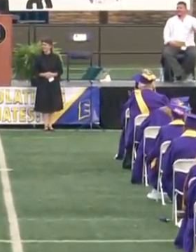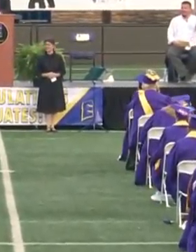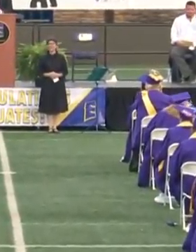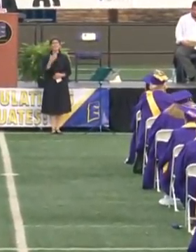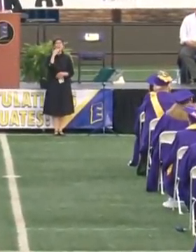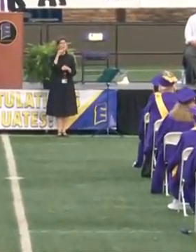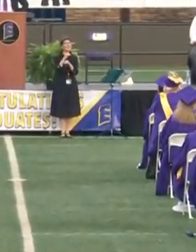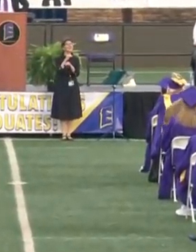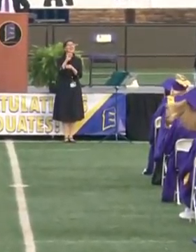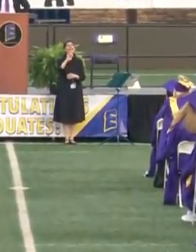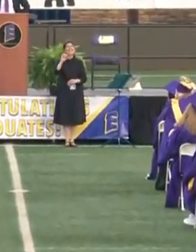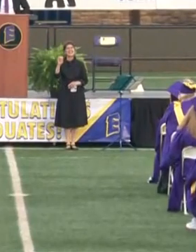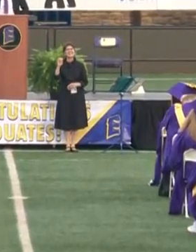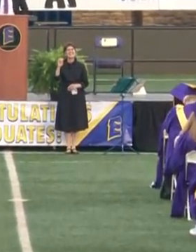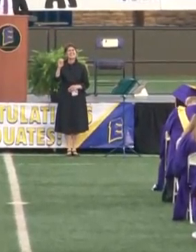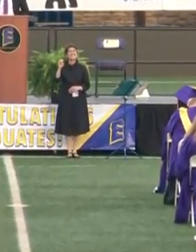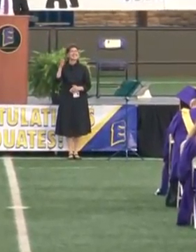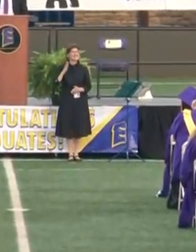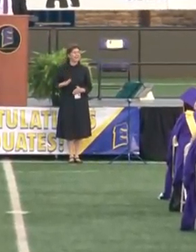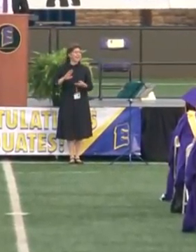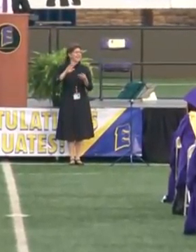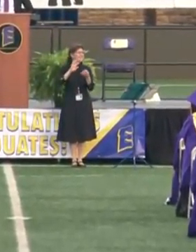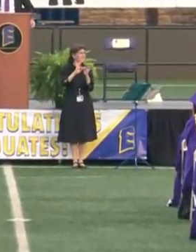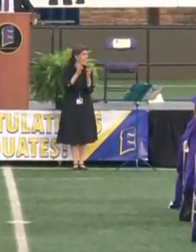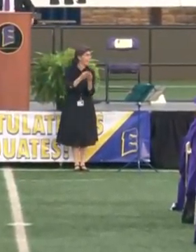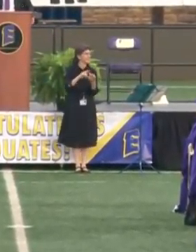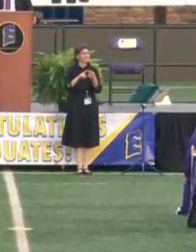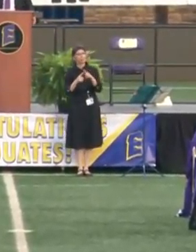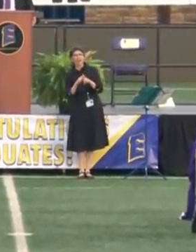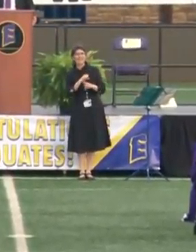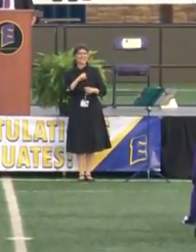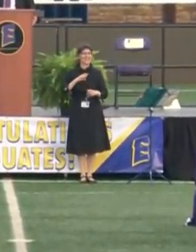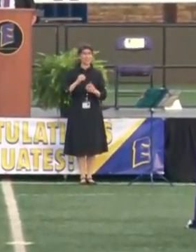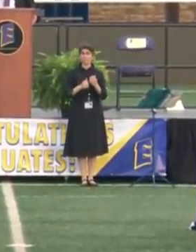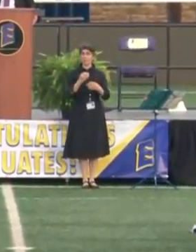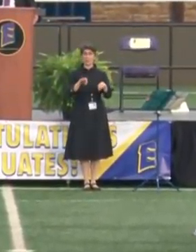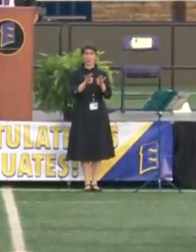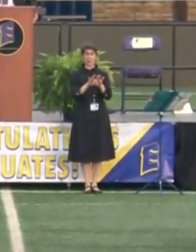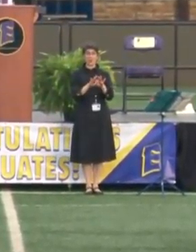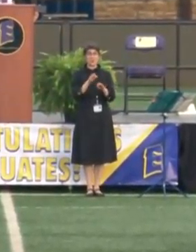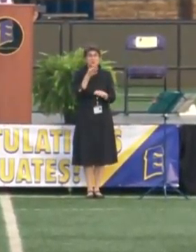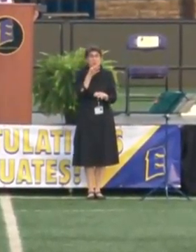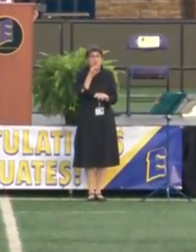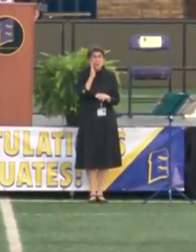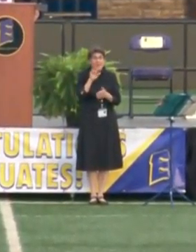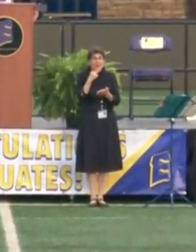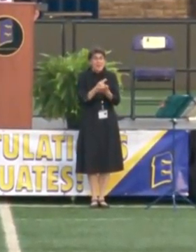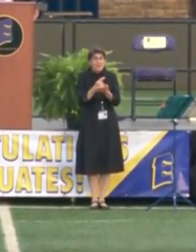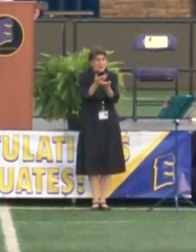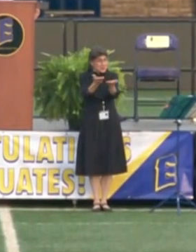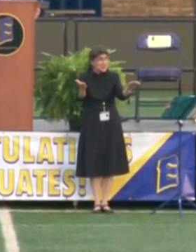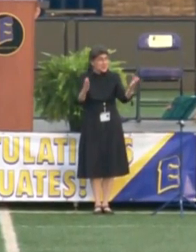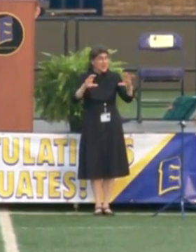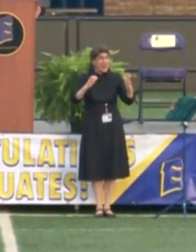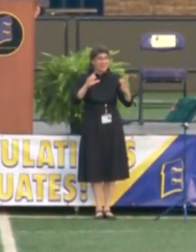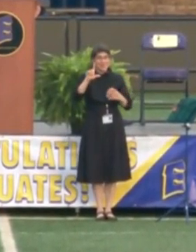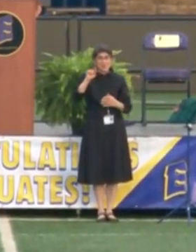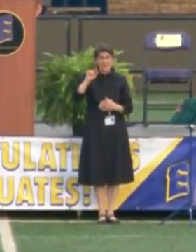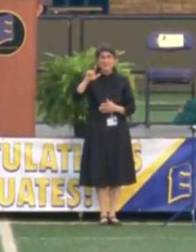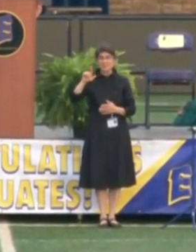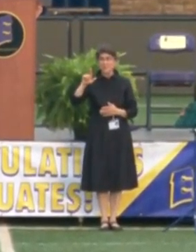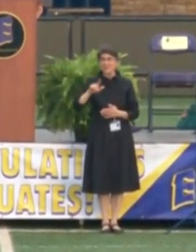Good evening, Eastside families, friends, staff, and most importantly to our soon-to-be graduates of the class of 2021.